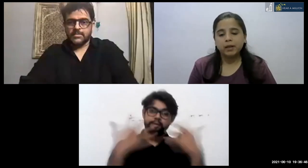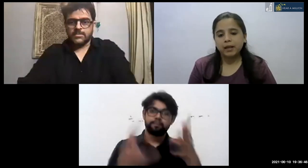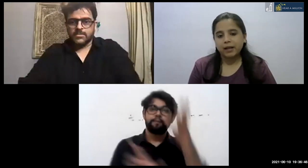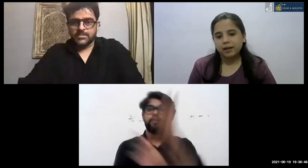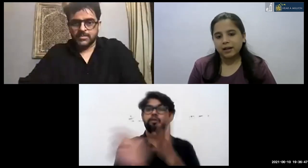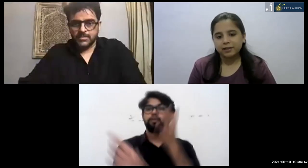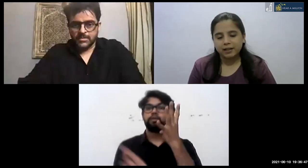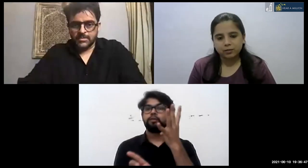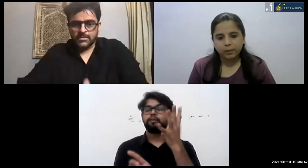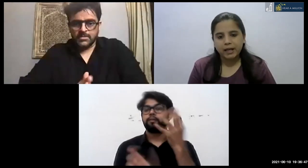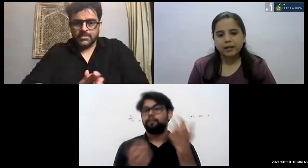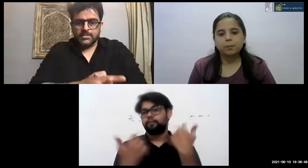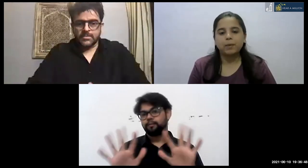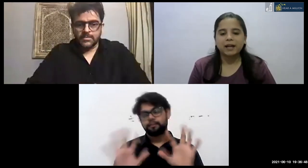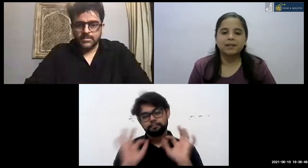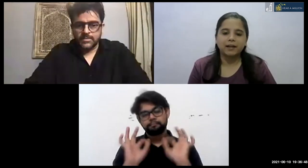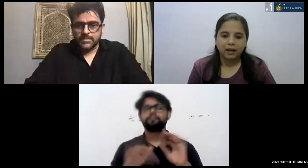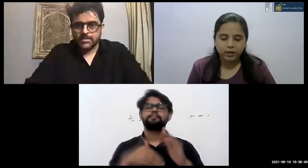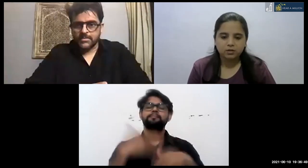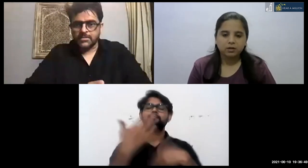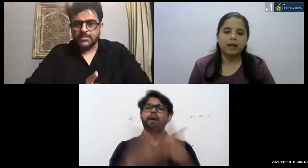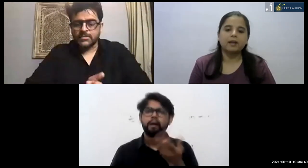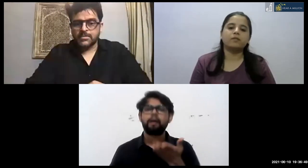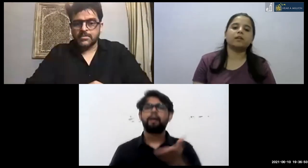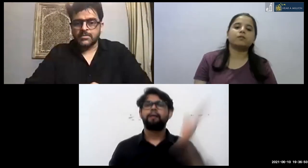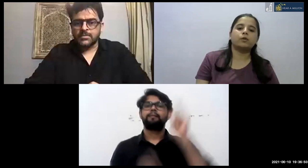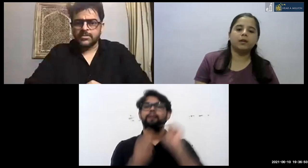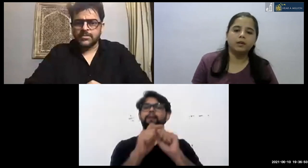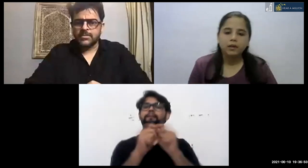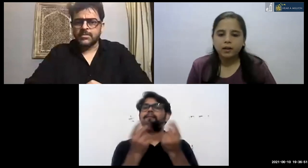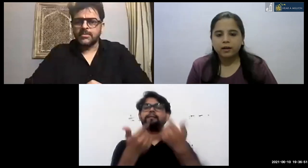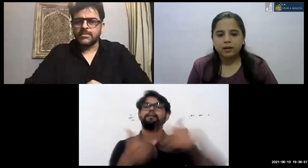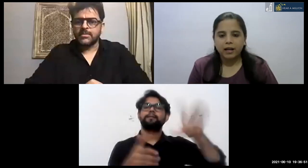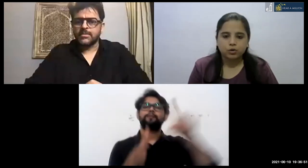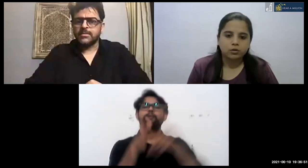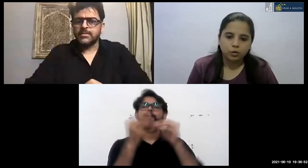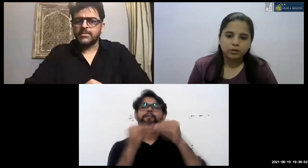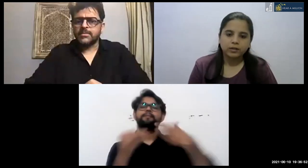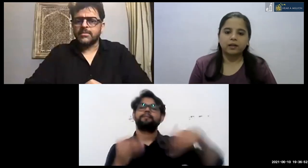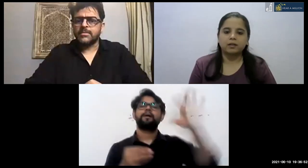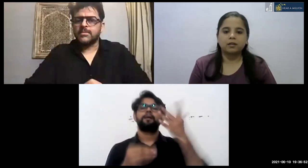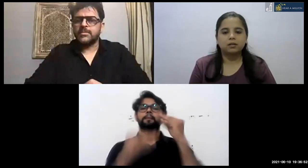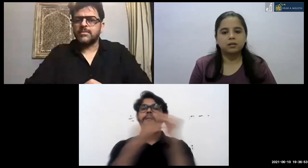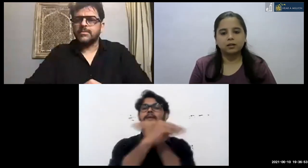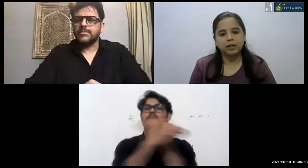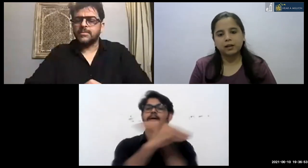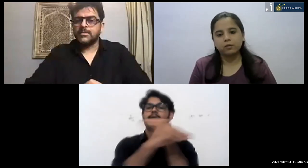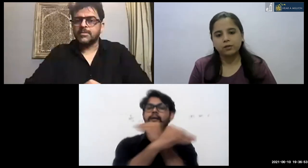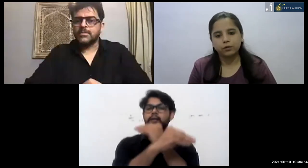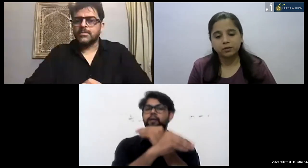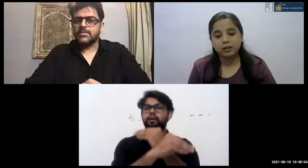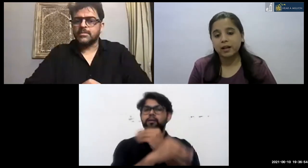done BAA SLS, BA in Applied Sign Language, and I have done a 4-year graduation course. And